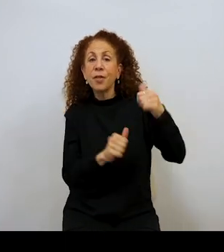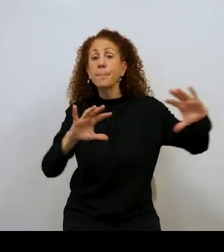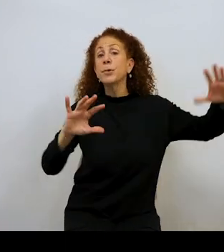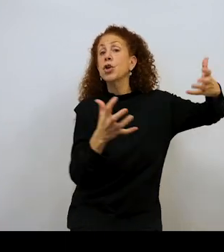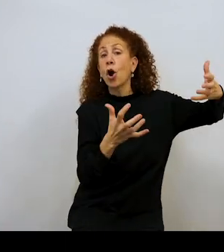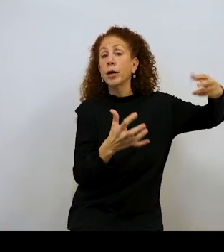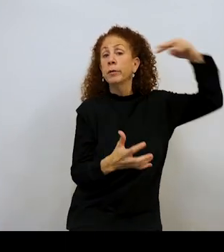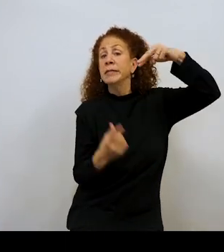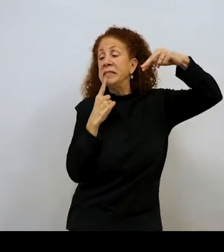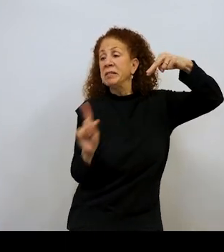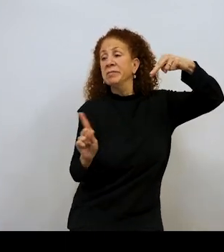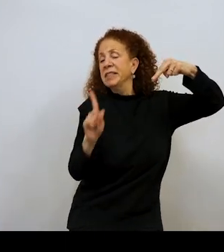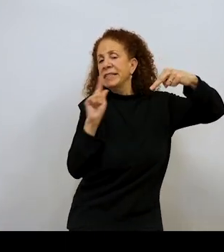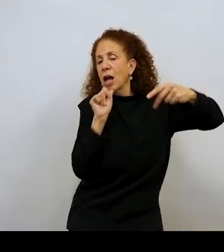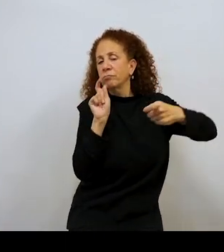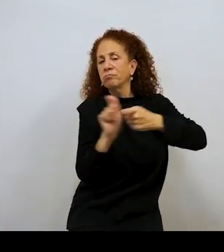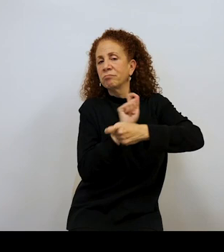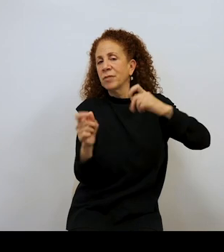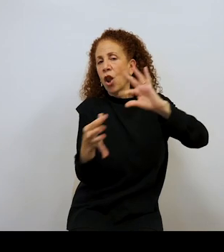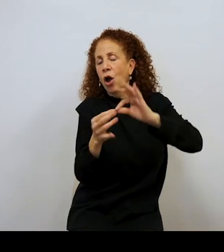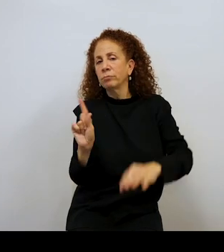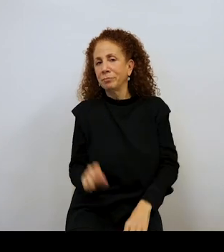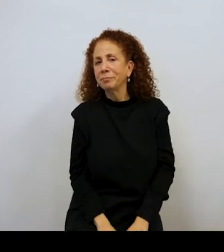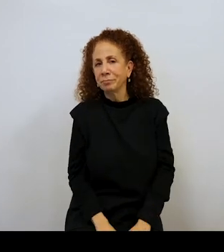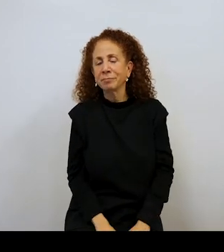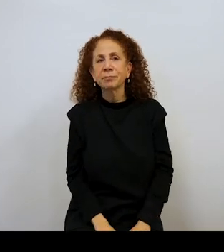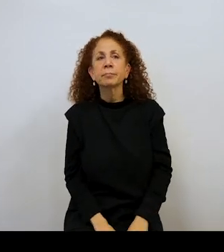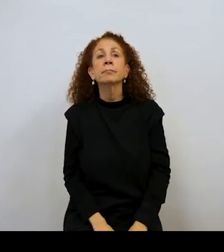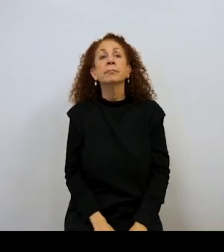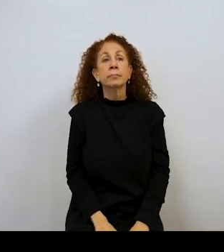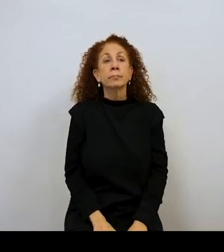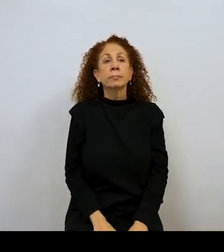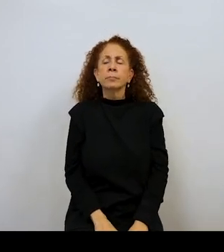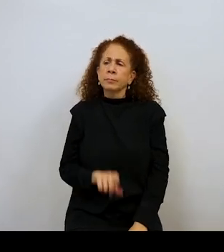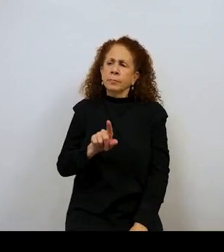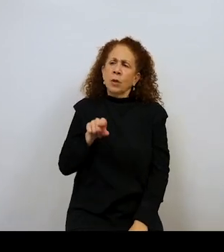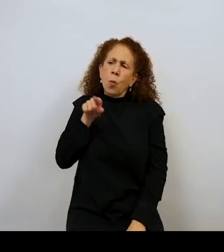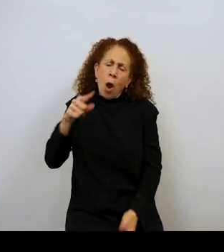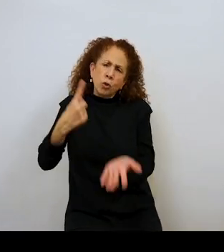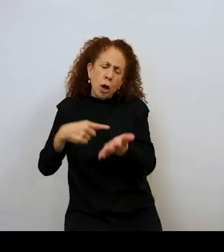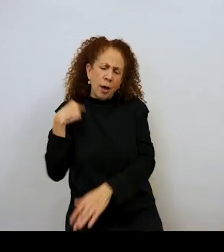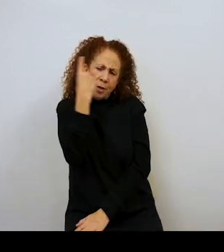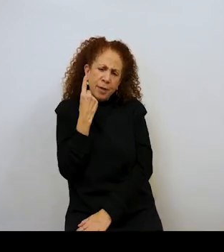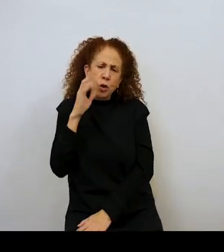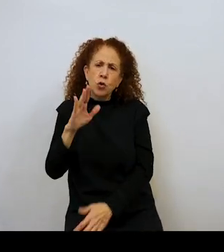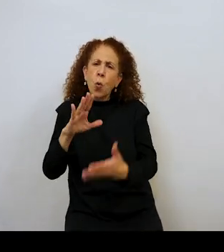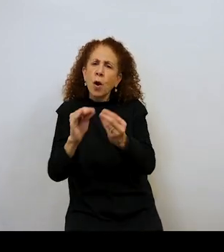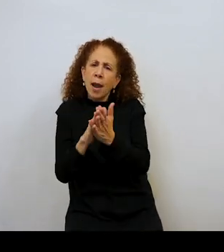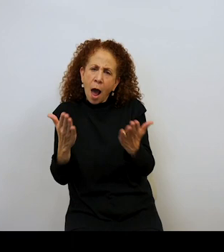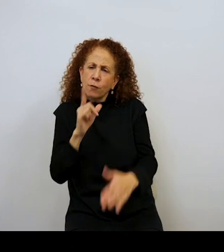saying, but not exactly. Yes, I mean, as you were talking, I was realizing how your novel is so much focused